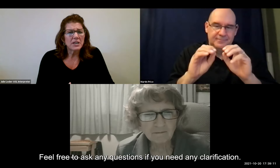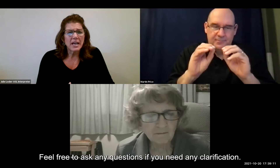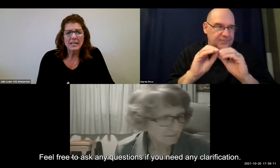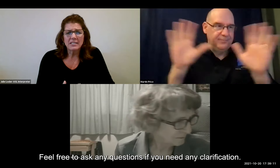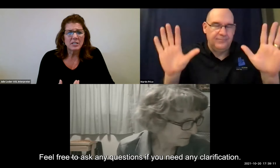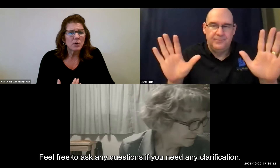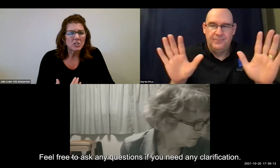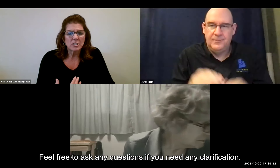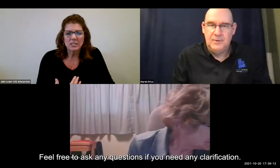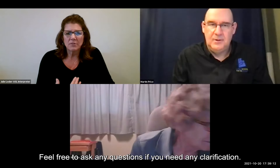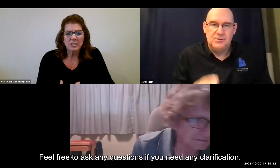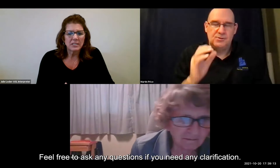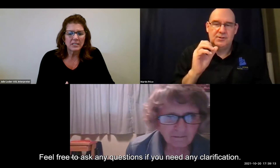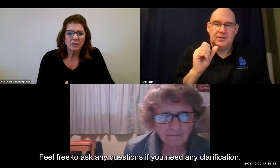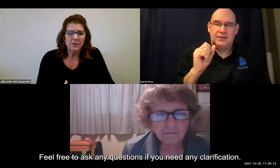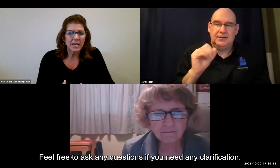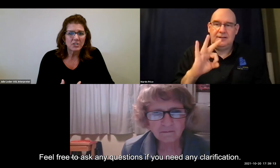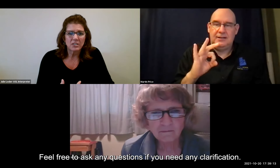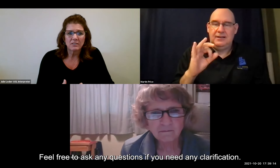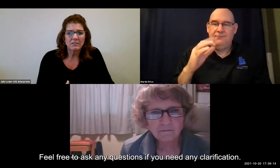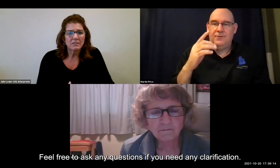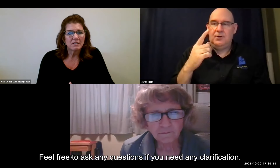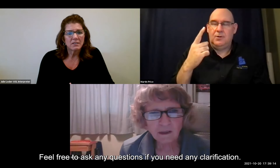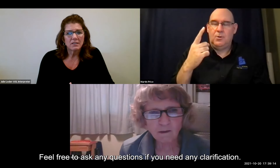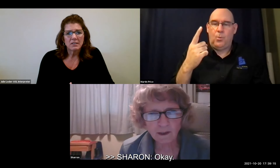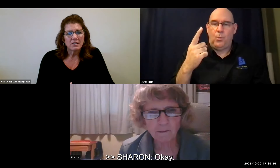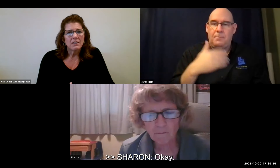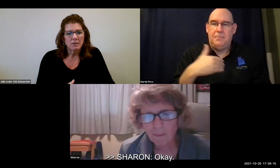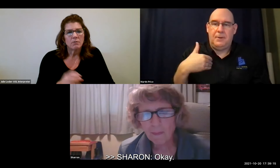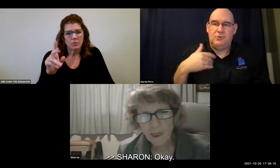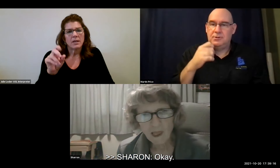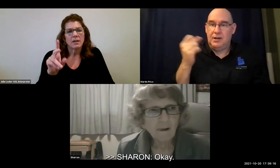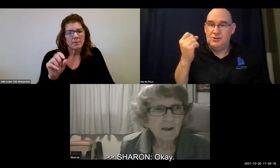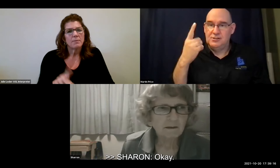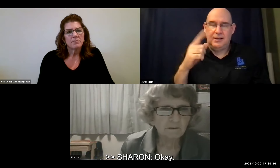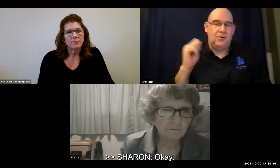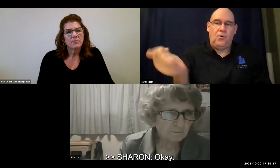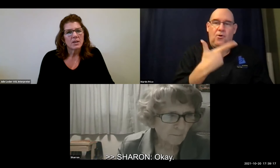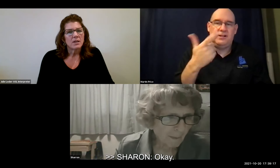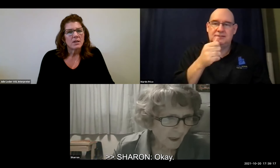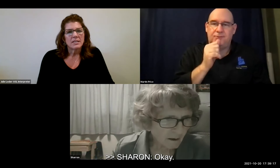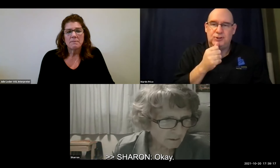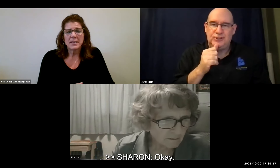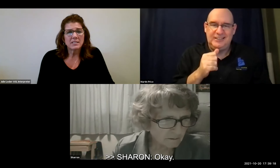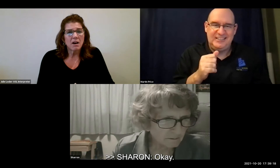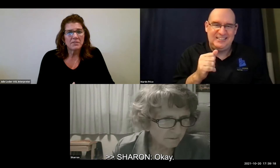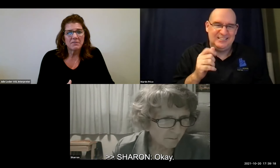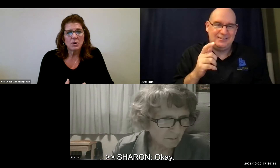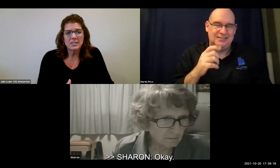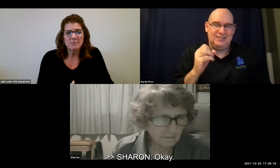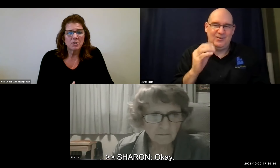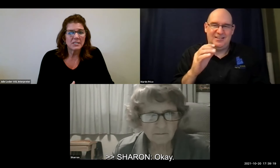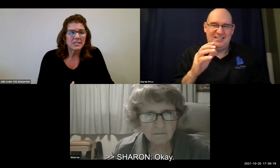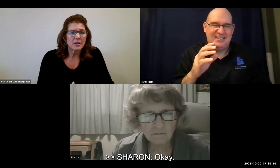Feel free to ask any questions if you need any clarification. Okay. Yeah, because often